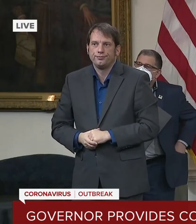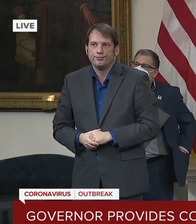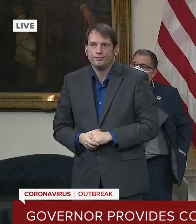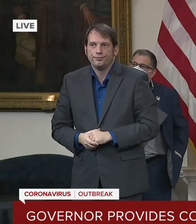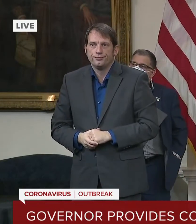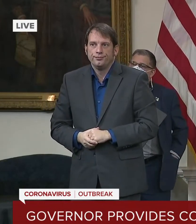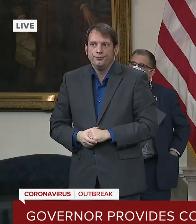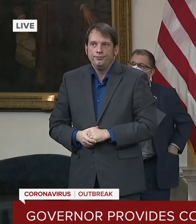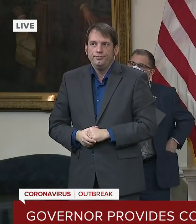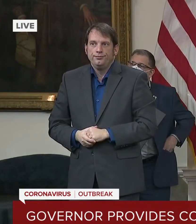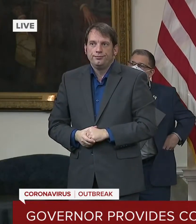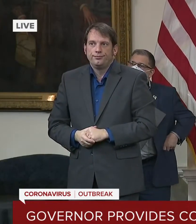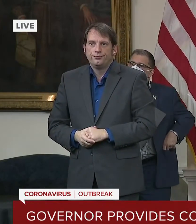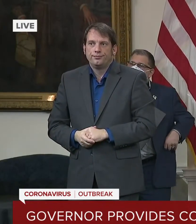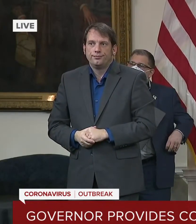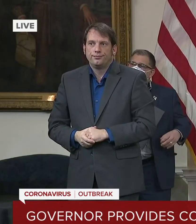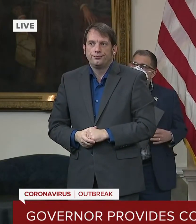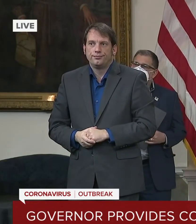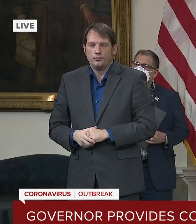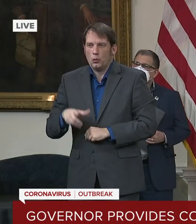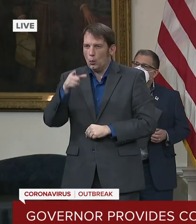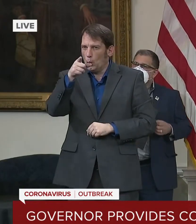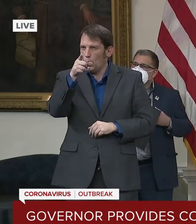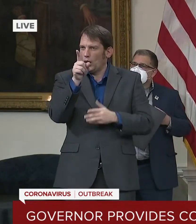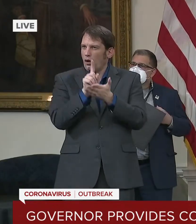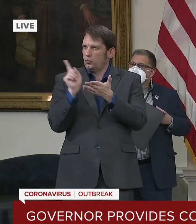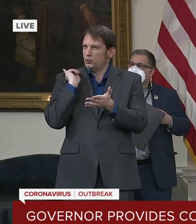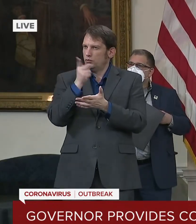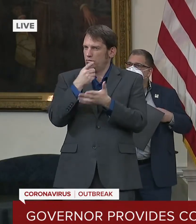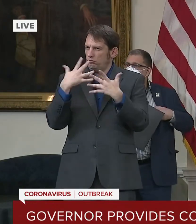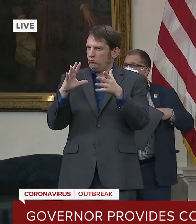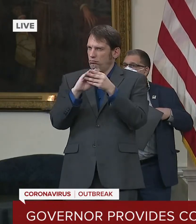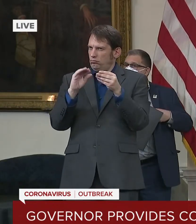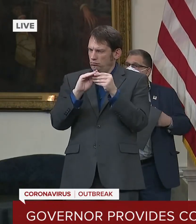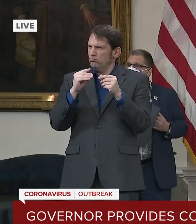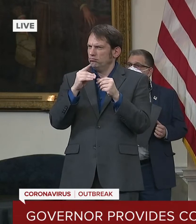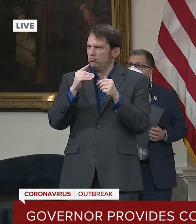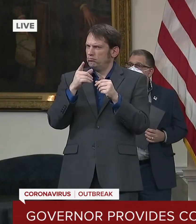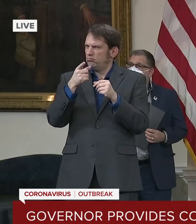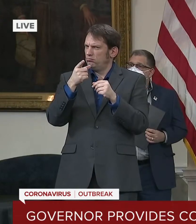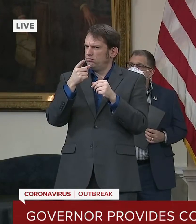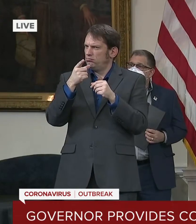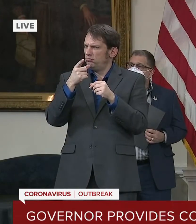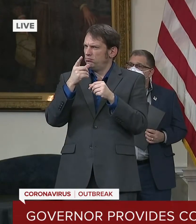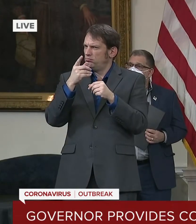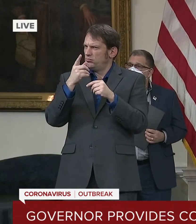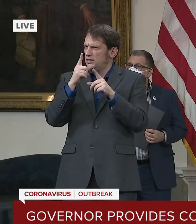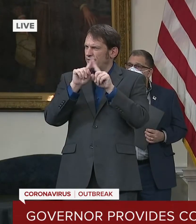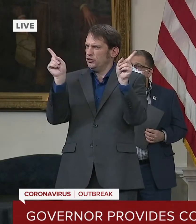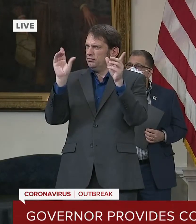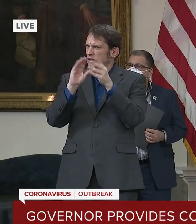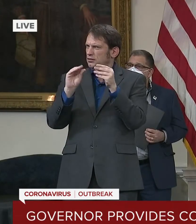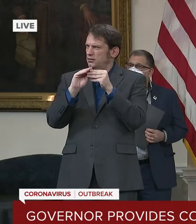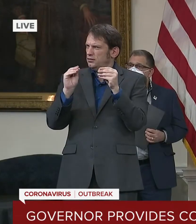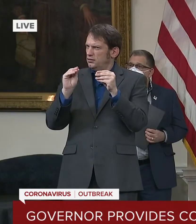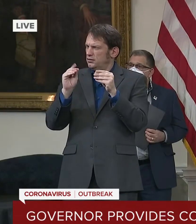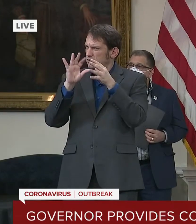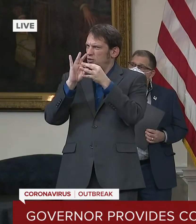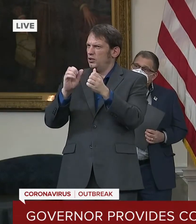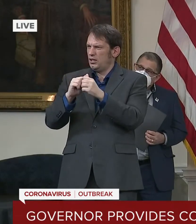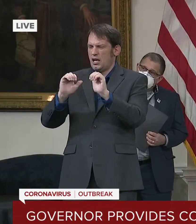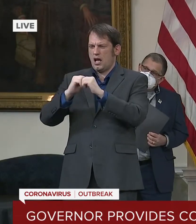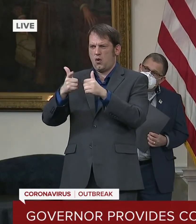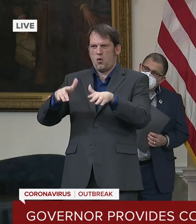for last week, is setting that March 1st goal of making a good faith effort to reopen schools. We're hearing from a lot of